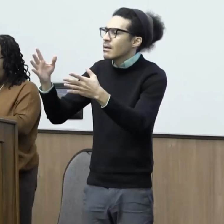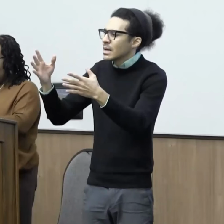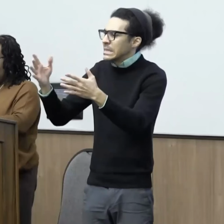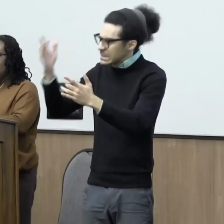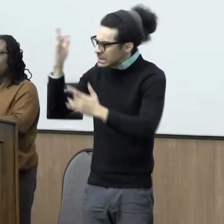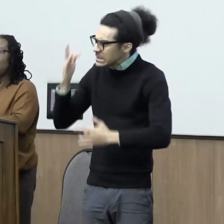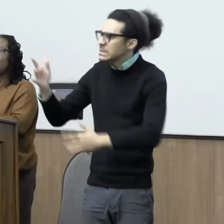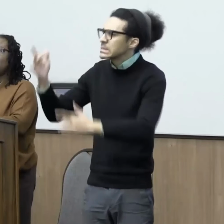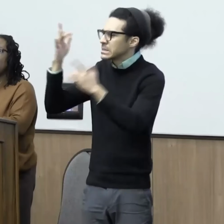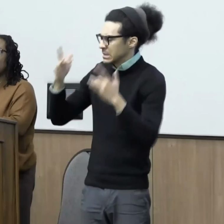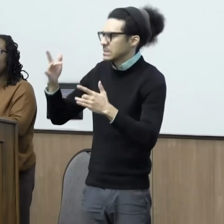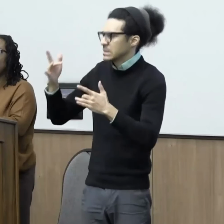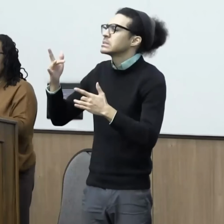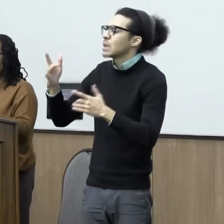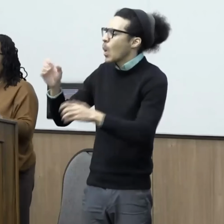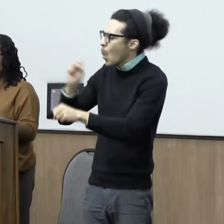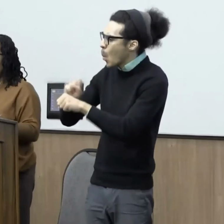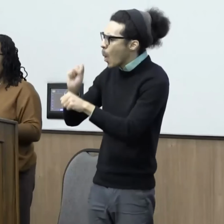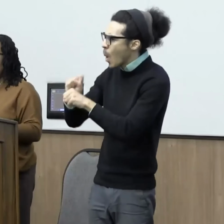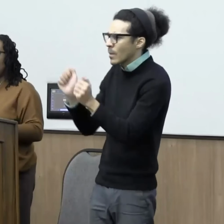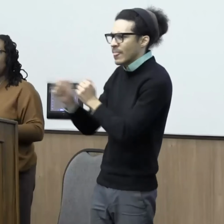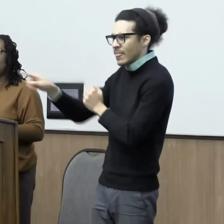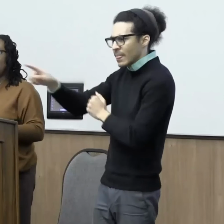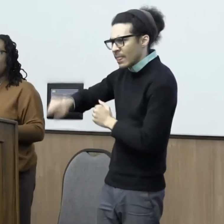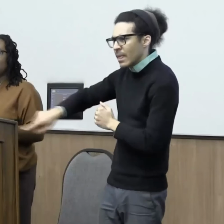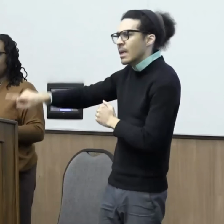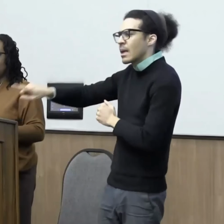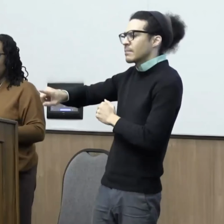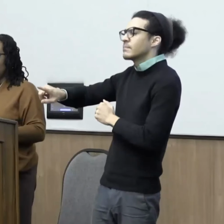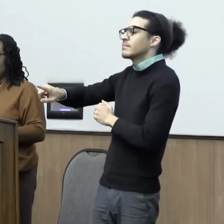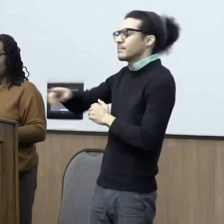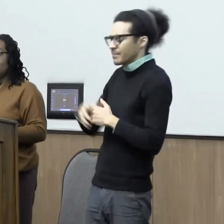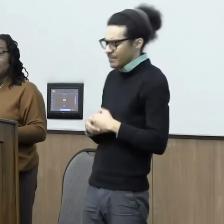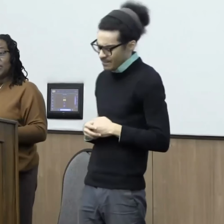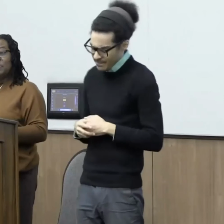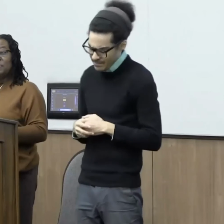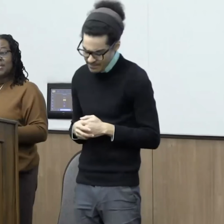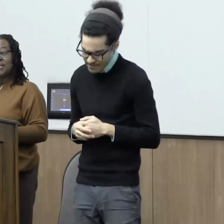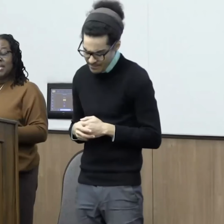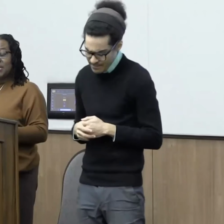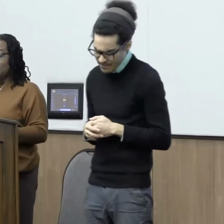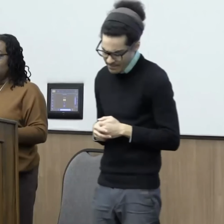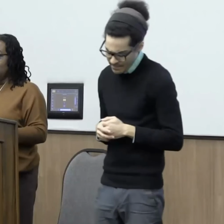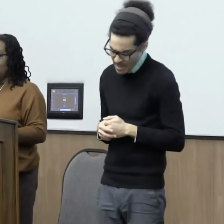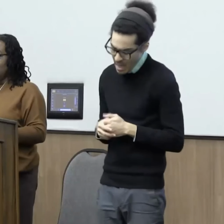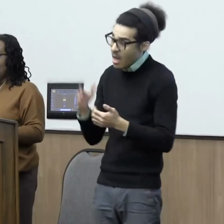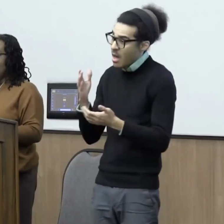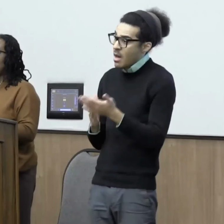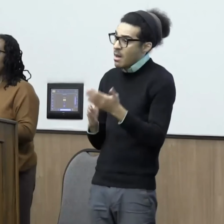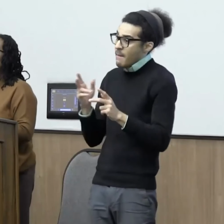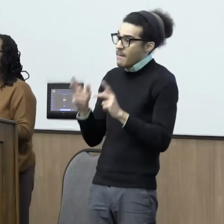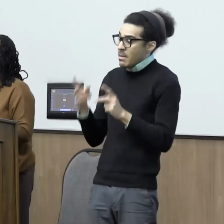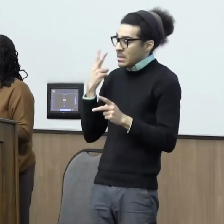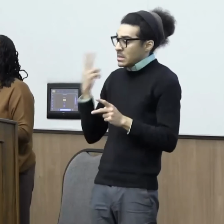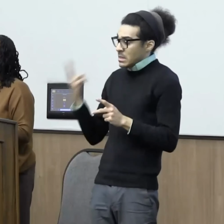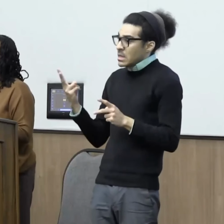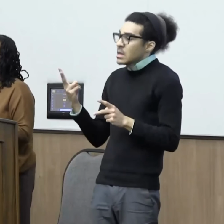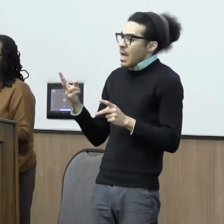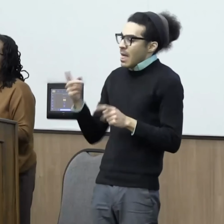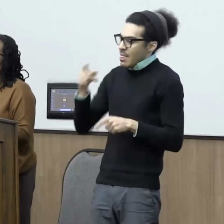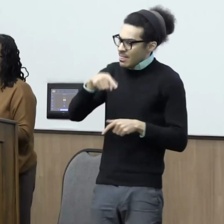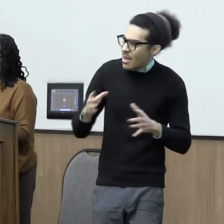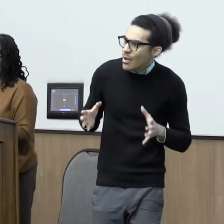diseased and walk proudly with them in the high street. Some might see you and be